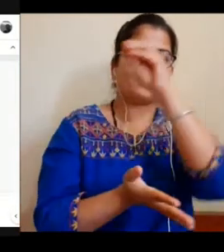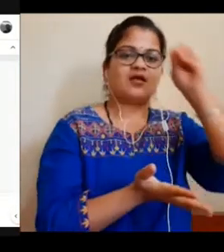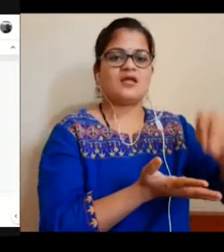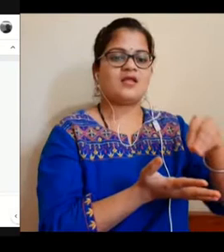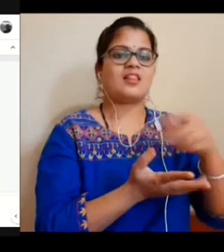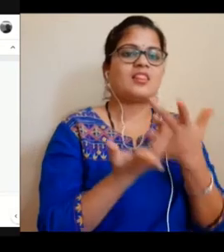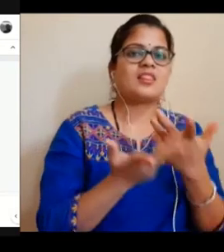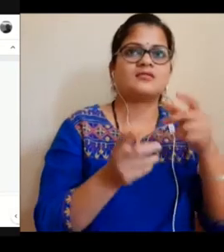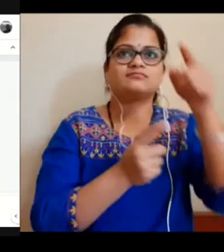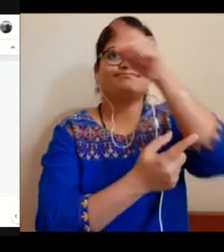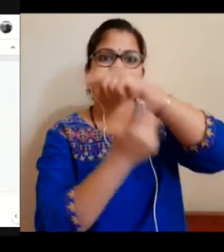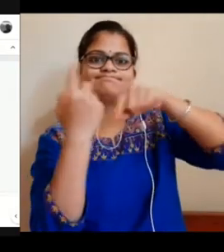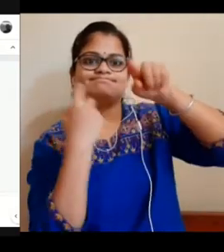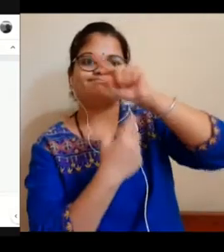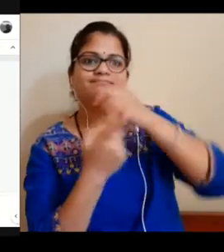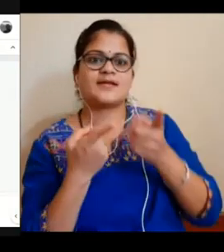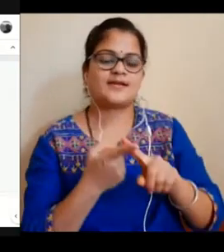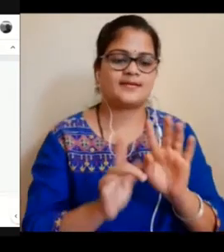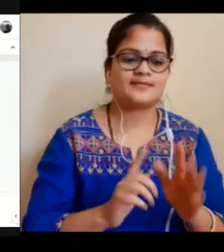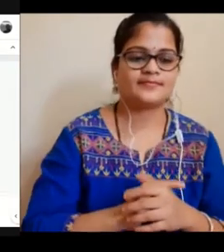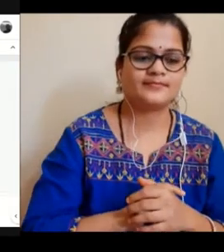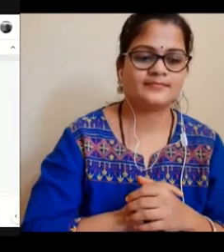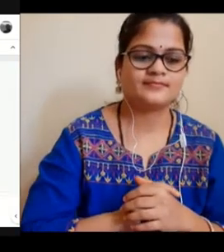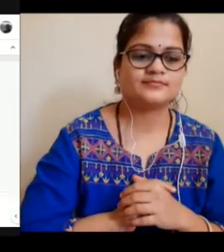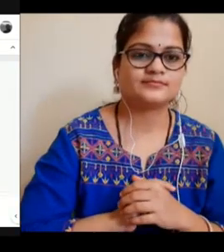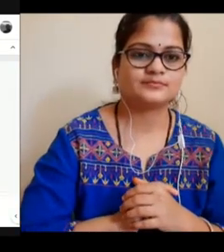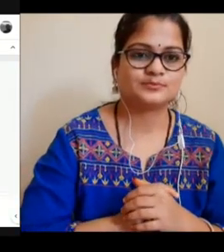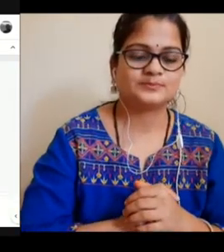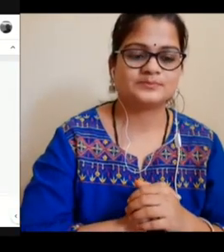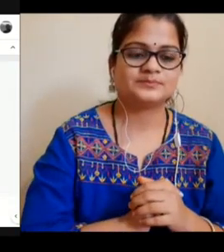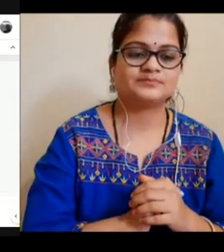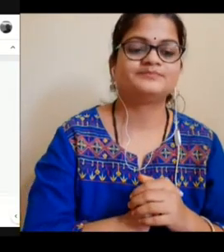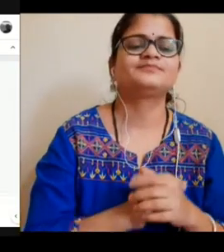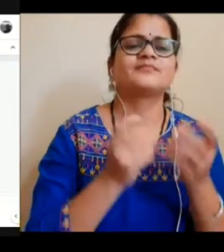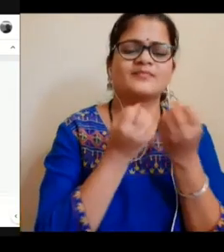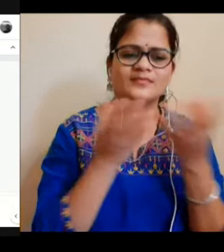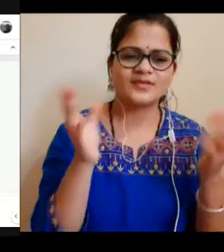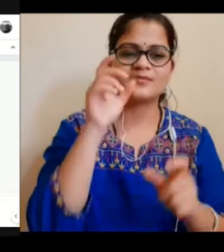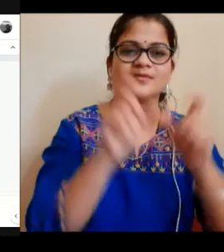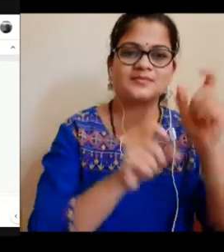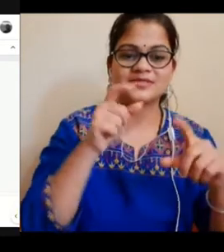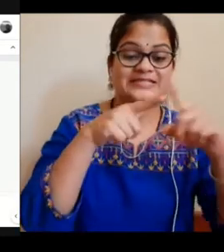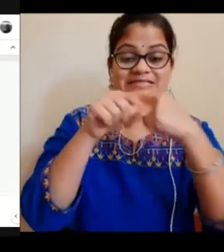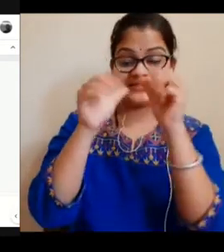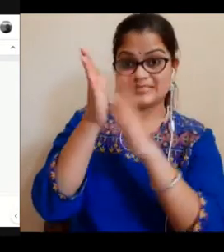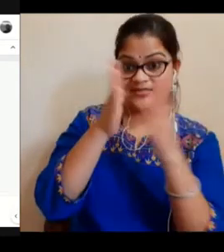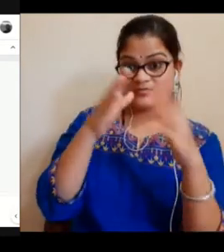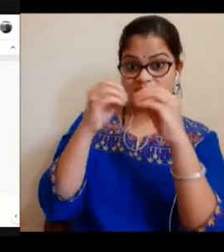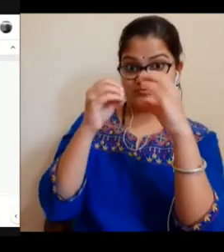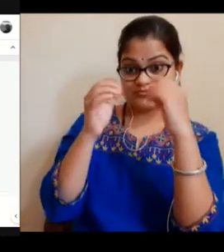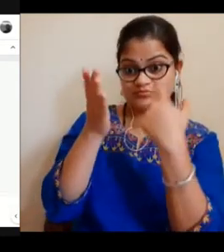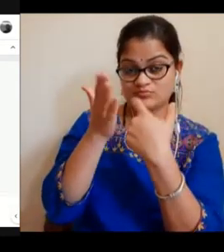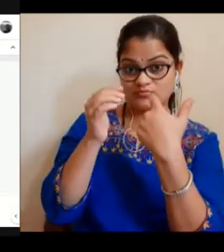goes on rotating. yeah. Yeah, so that is the thing. Like a lot of people who tried Google Jamboard